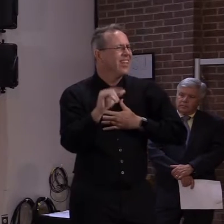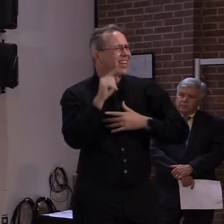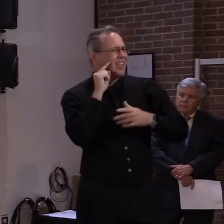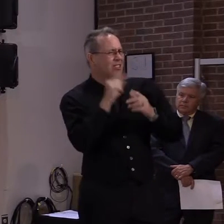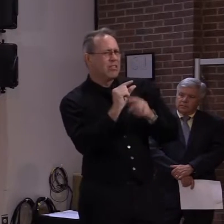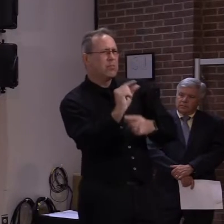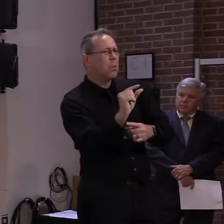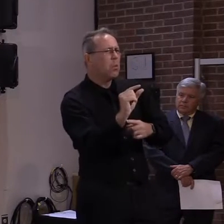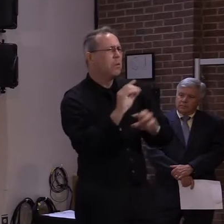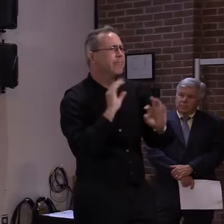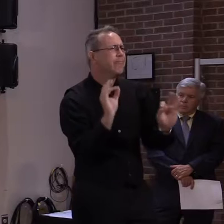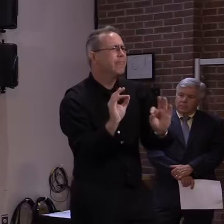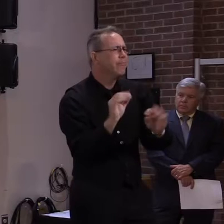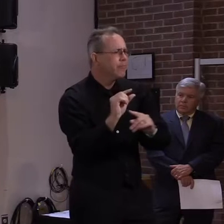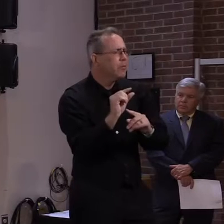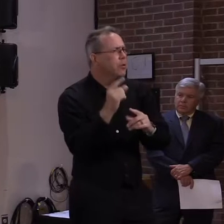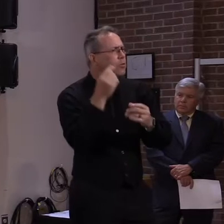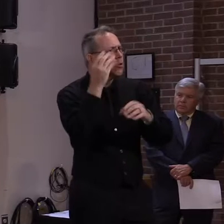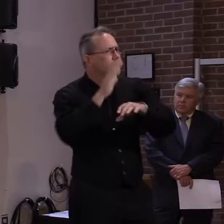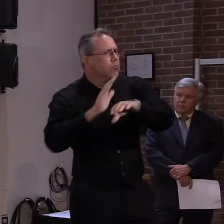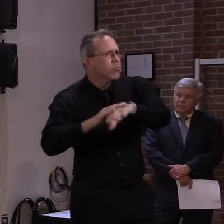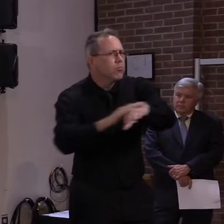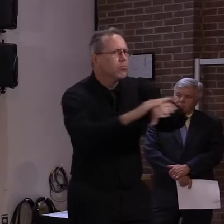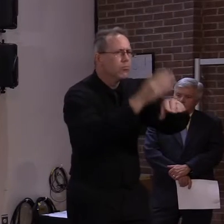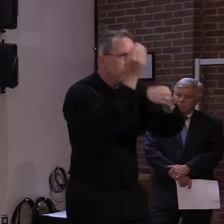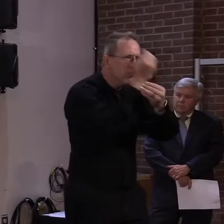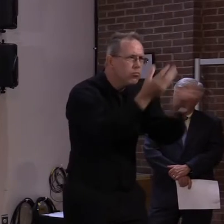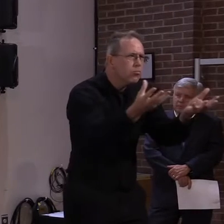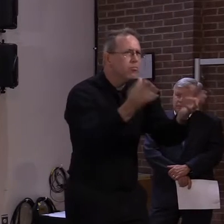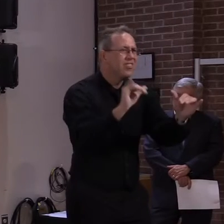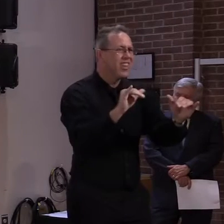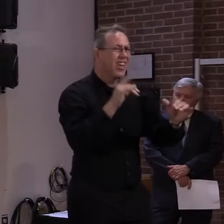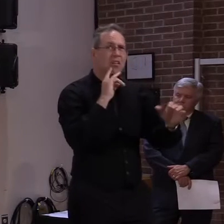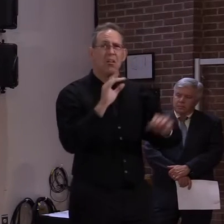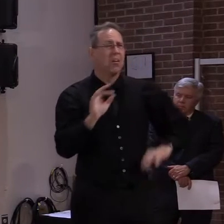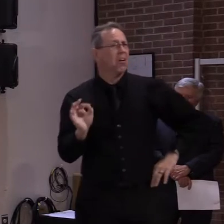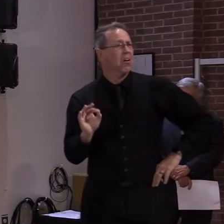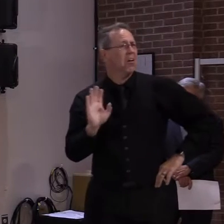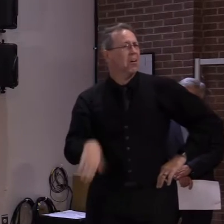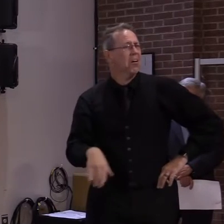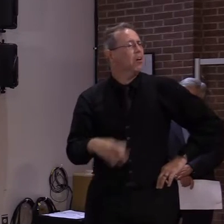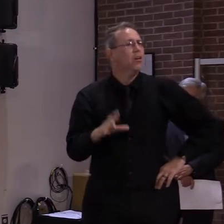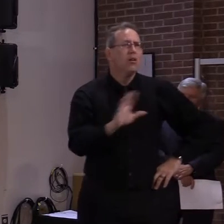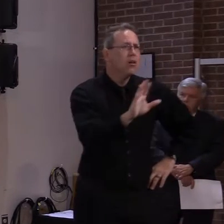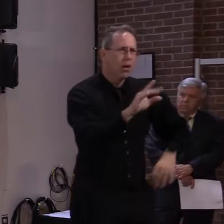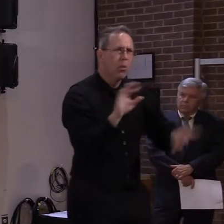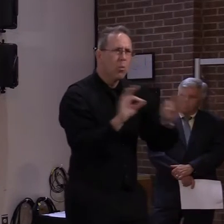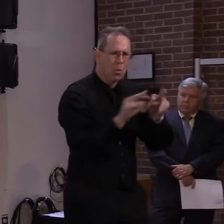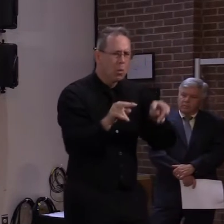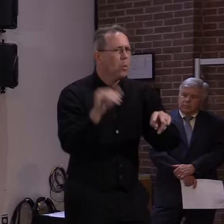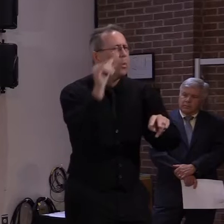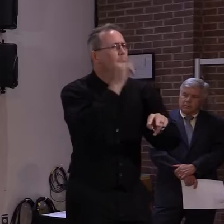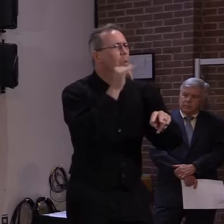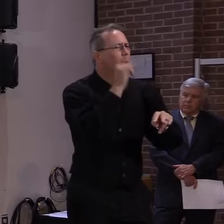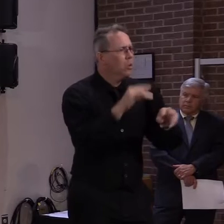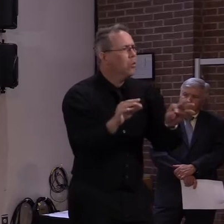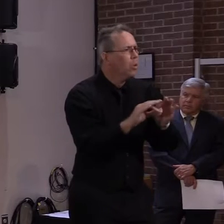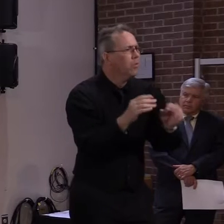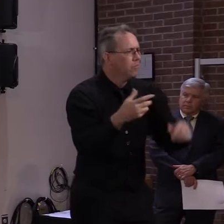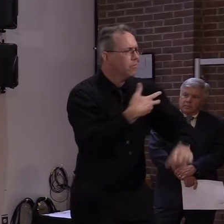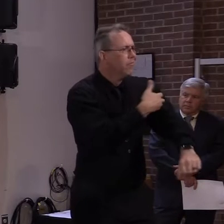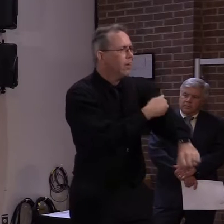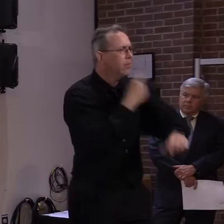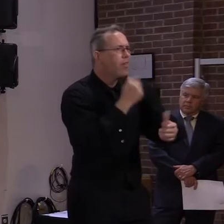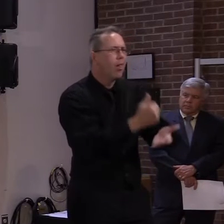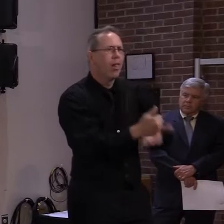today not to sugarcoat anything, but to reinforce that vaccines are working and to